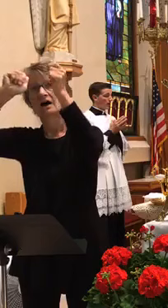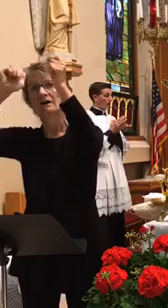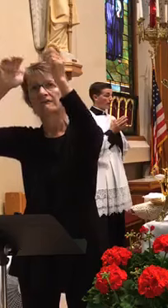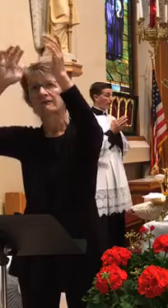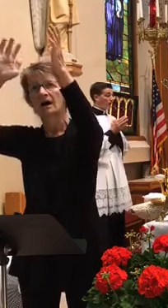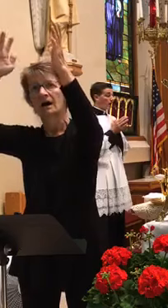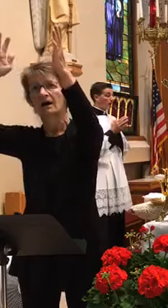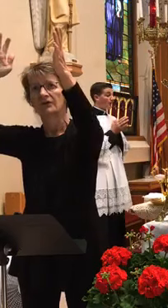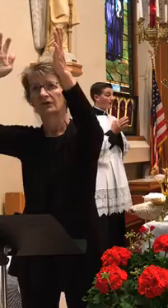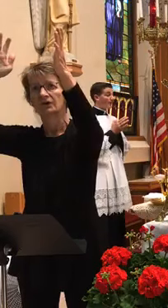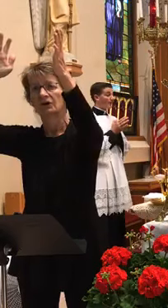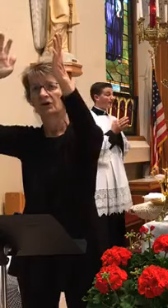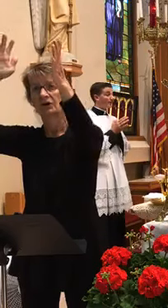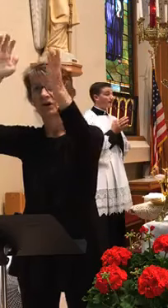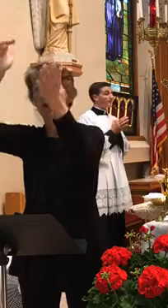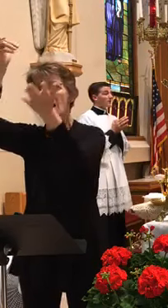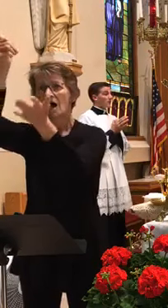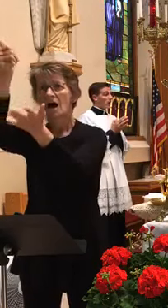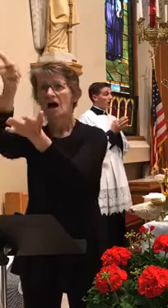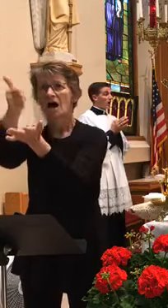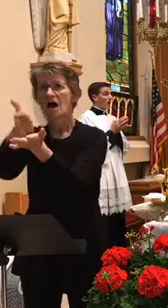God the Father.